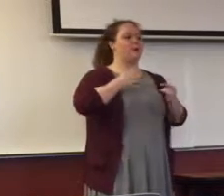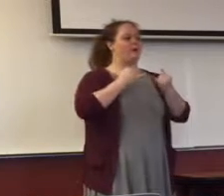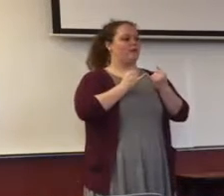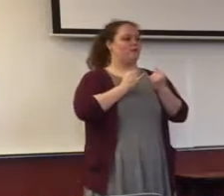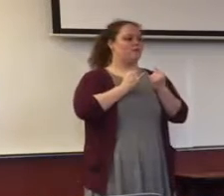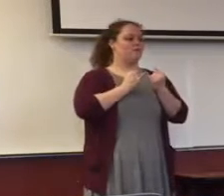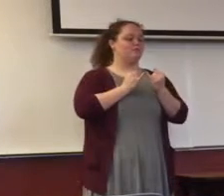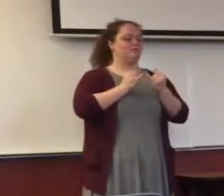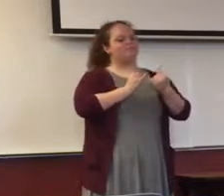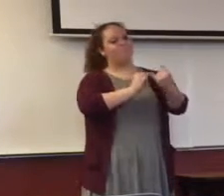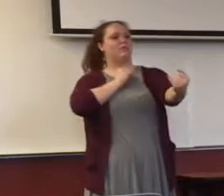very